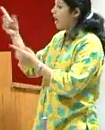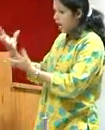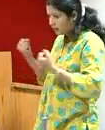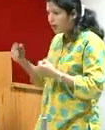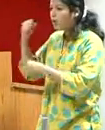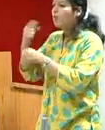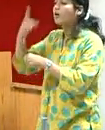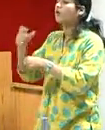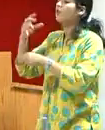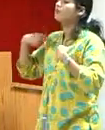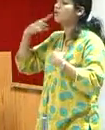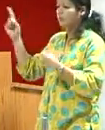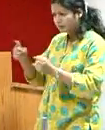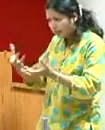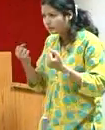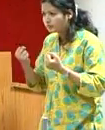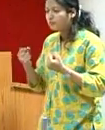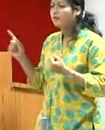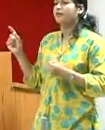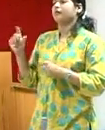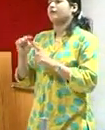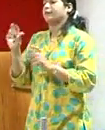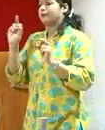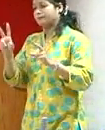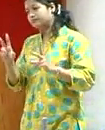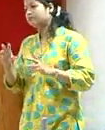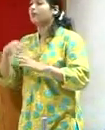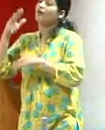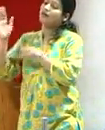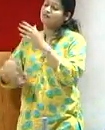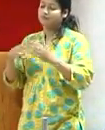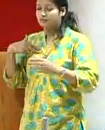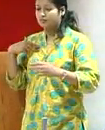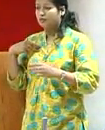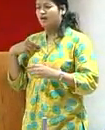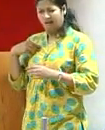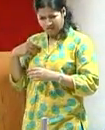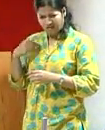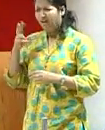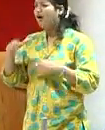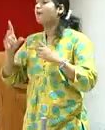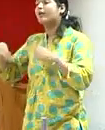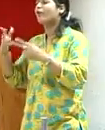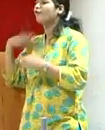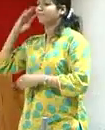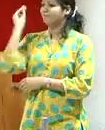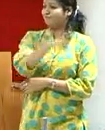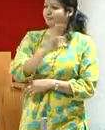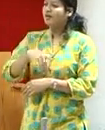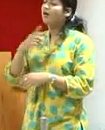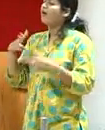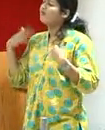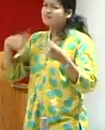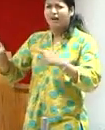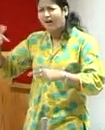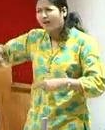11 posts, they would reserve inappropriate posts. And then tell the court that, well, there is nobody who suitably qualified. And an example would